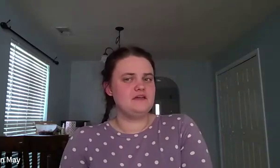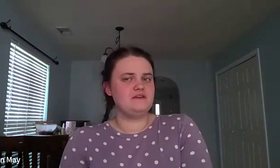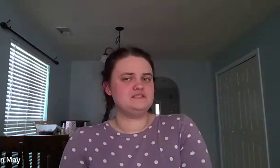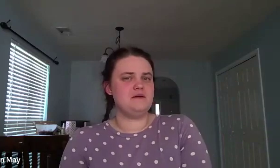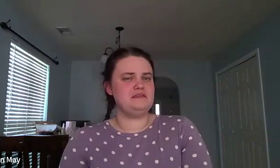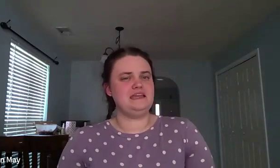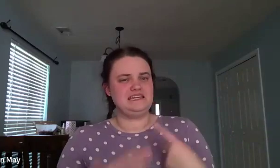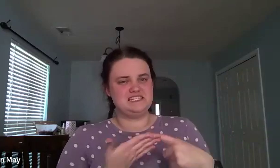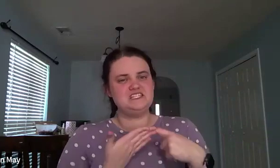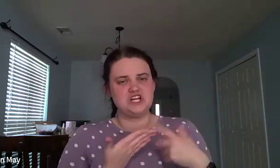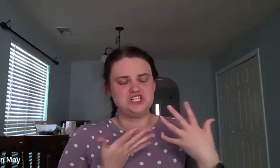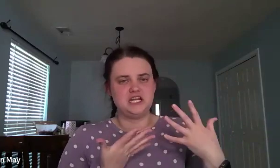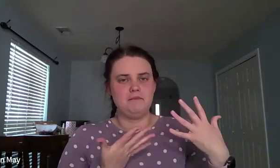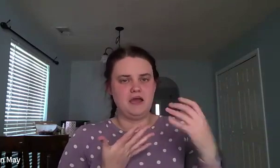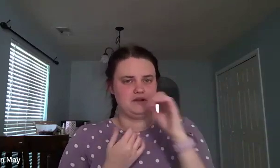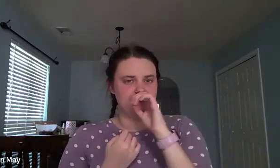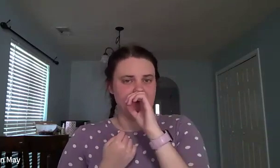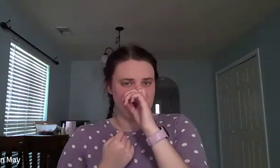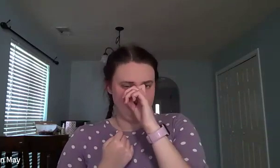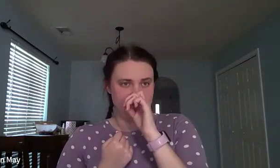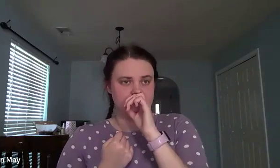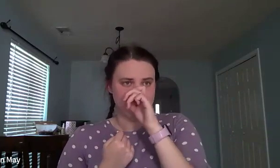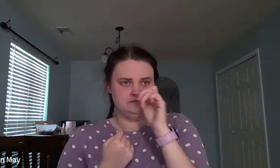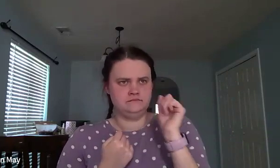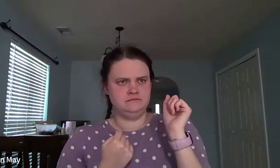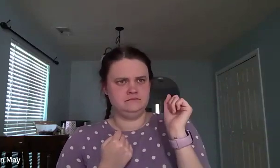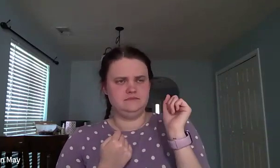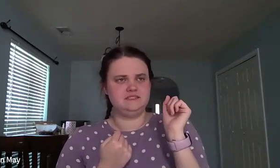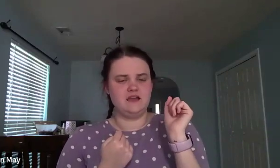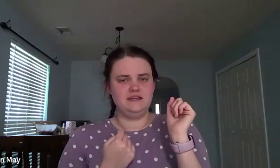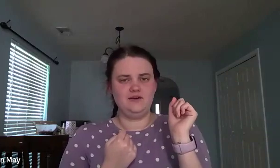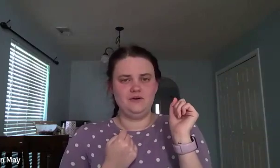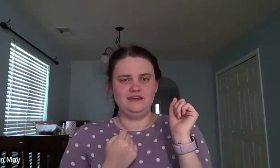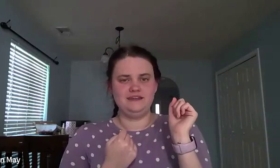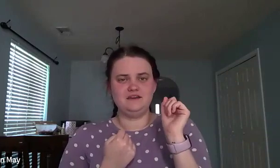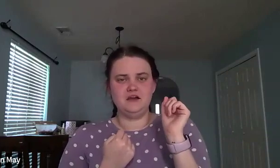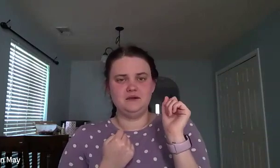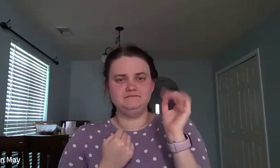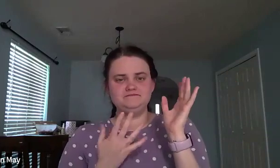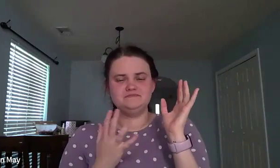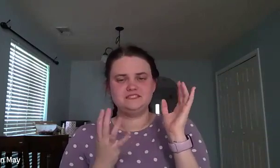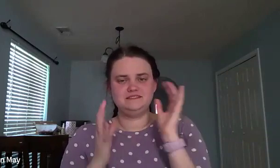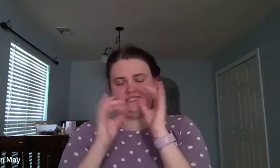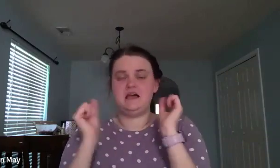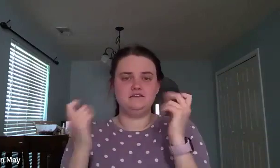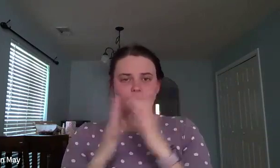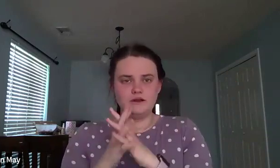that there's not been like a discussion about it, that they've decided on a sign for it